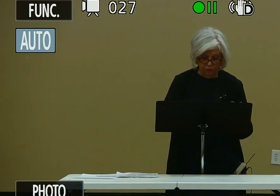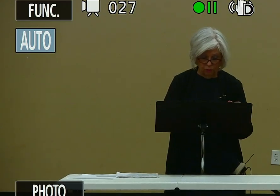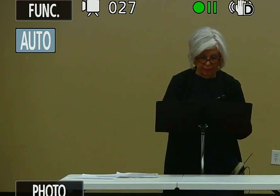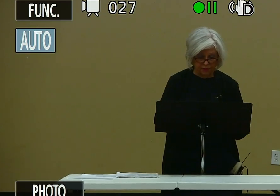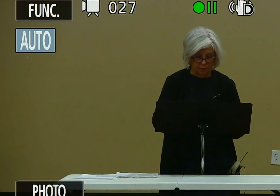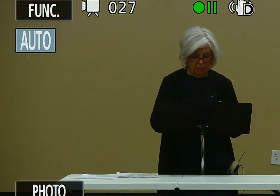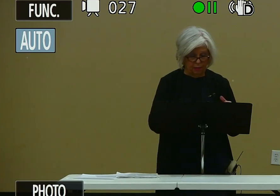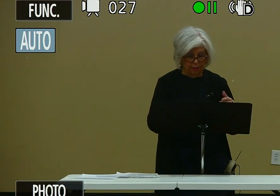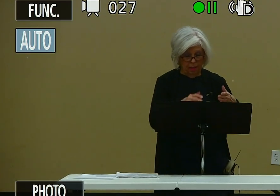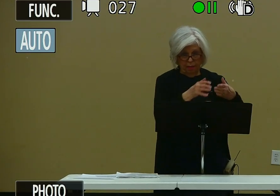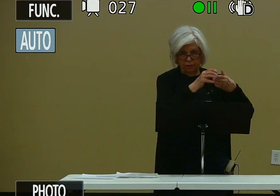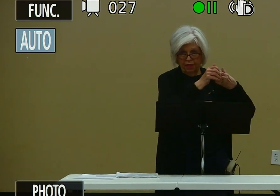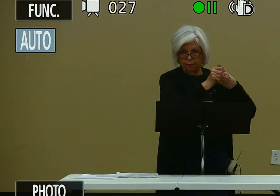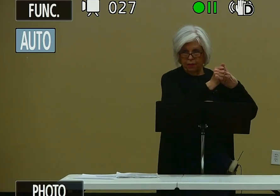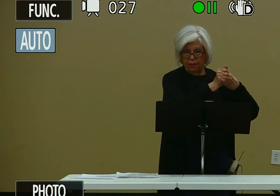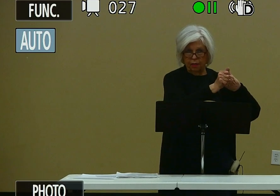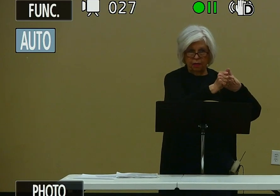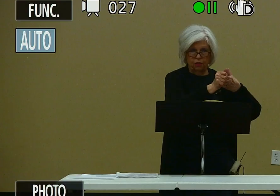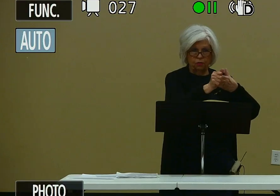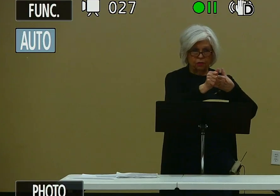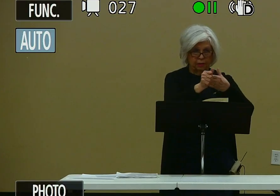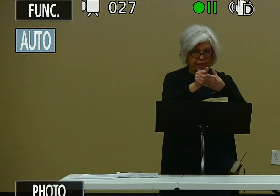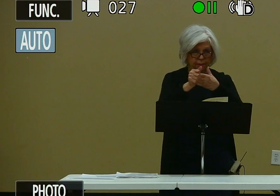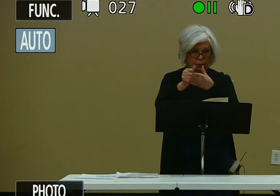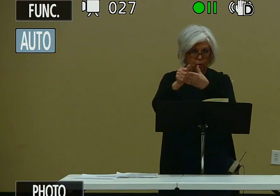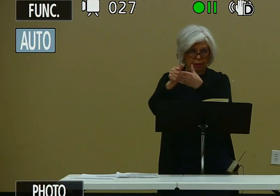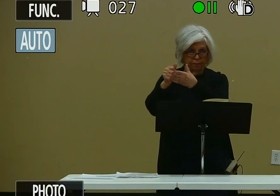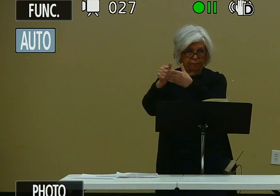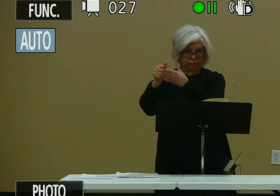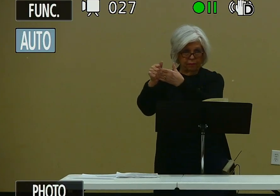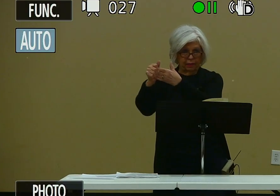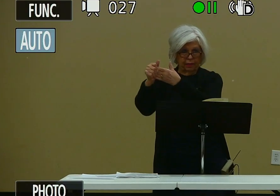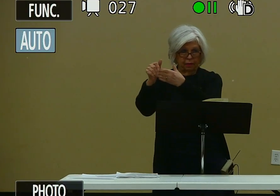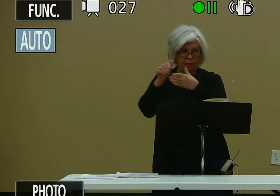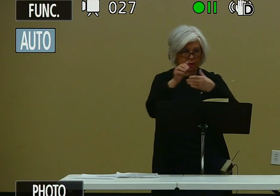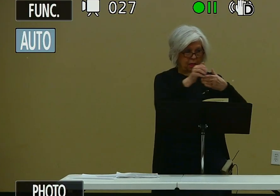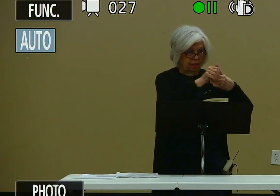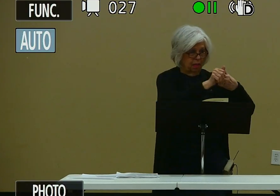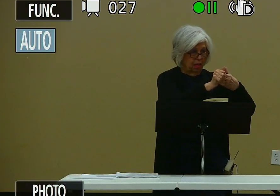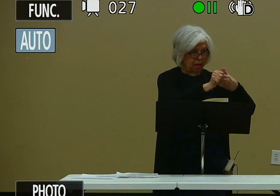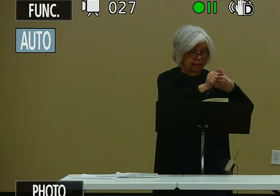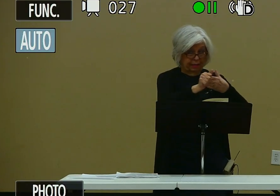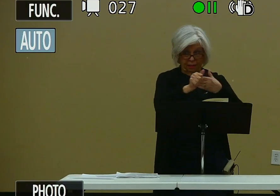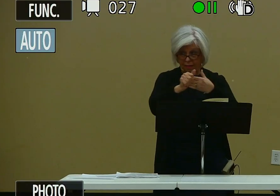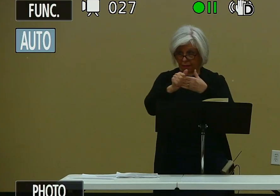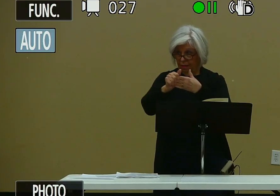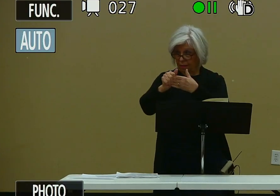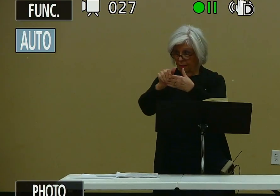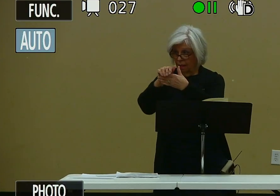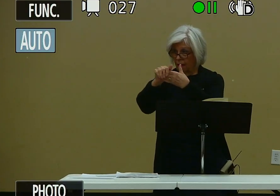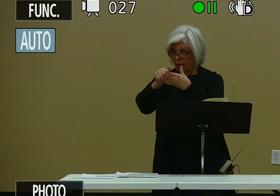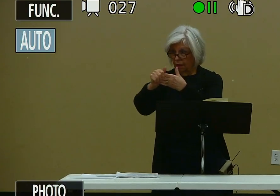lead somebody, you take them by the hand and you just lead. Pull them. Lead. Lead.